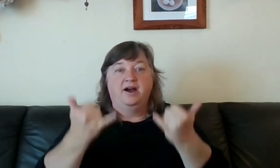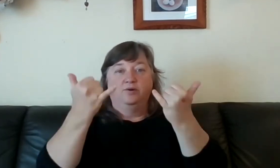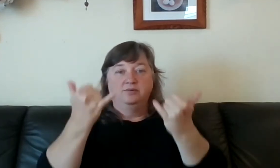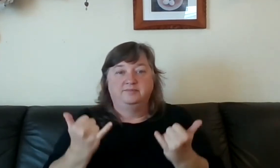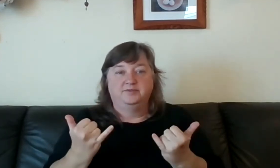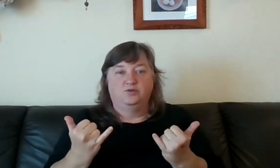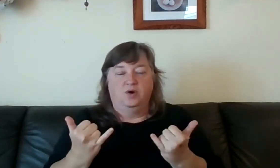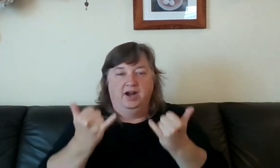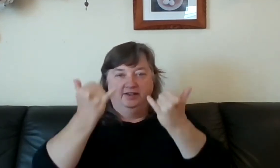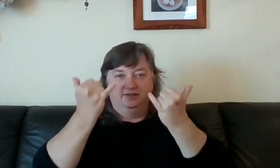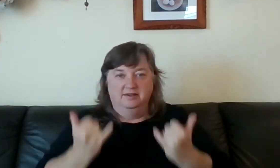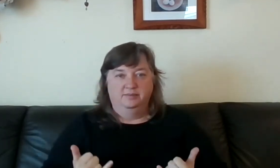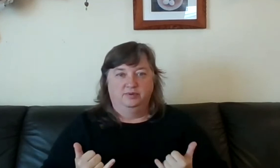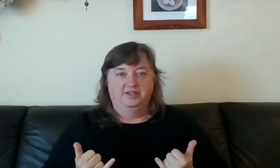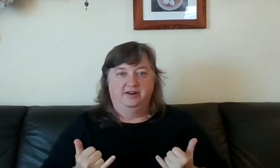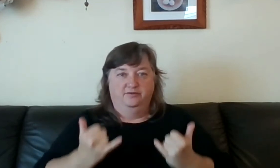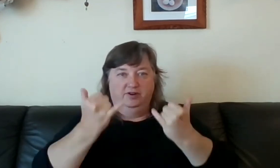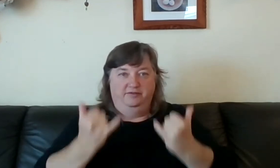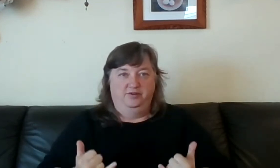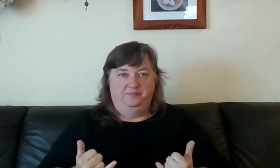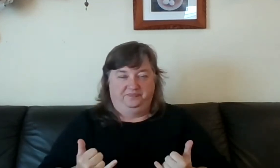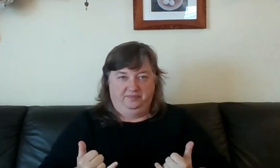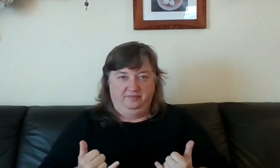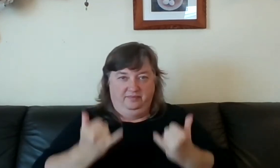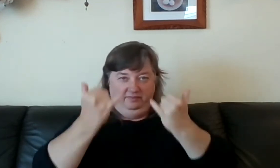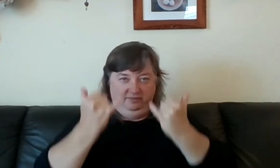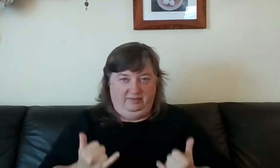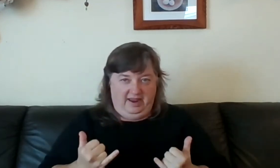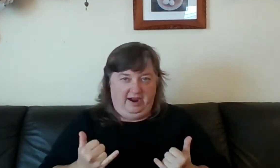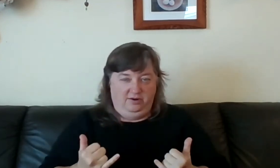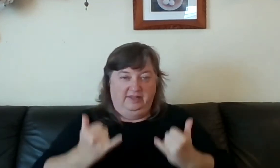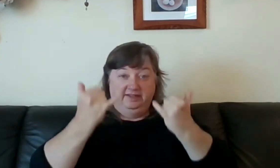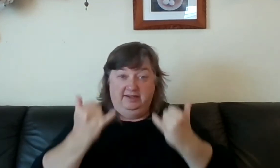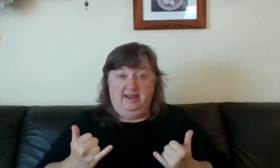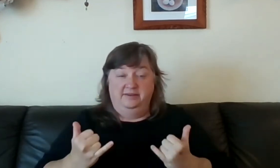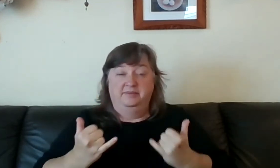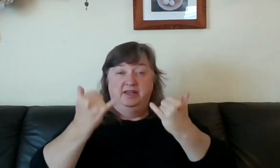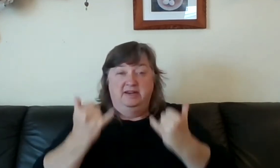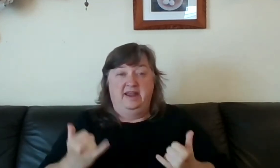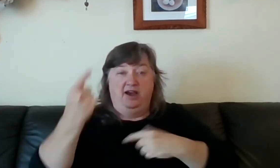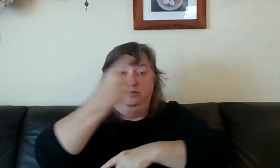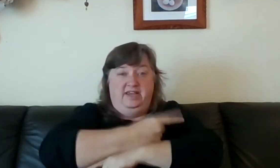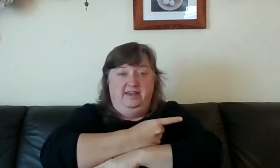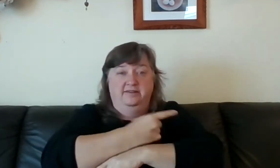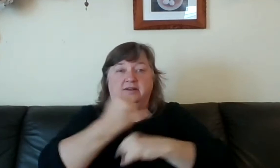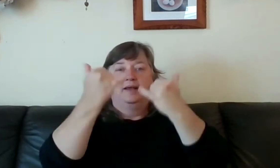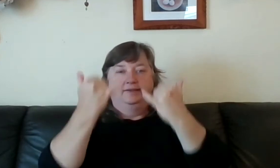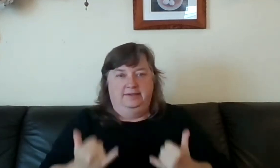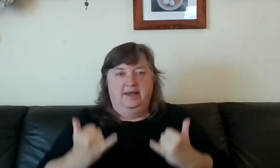Now, it's your Y's pulled down in front of you. Now, like today. Now day, today.